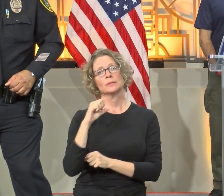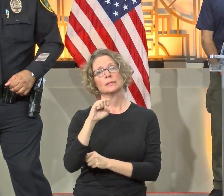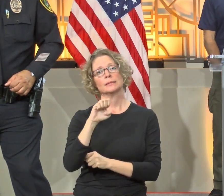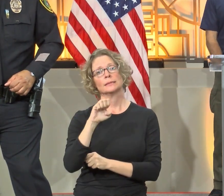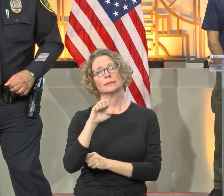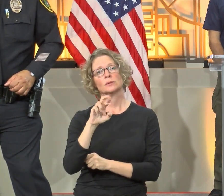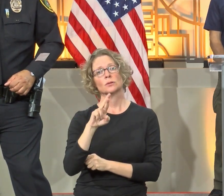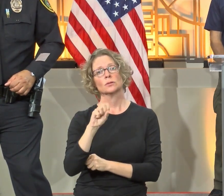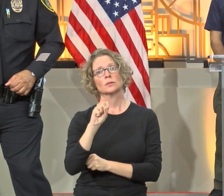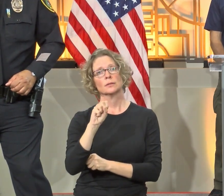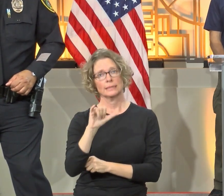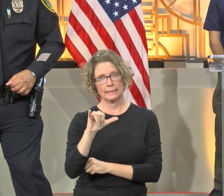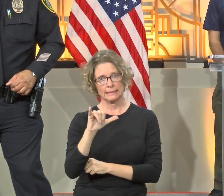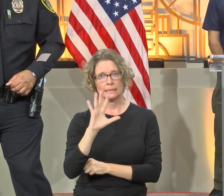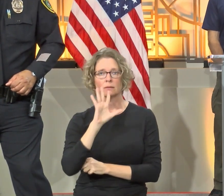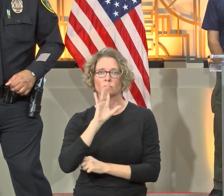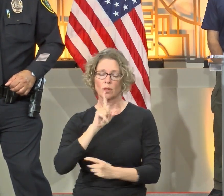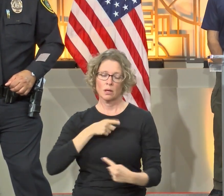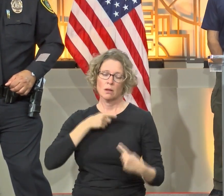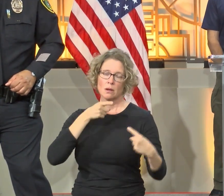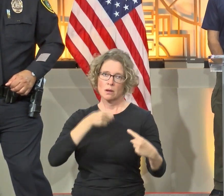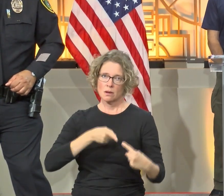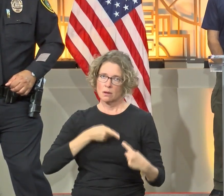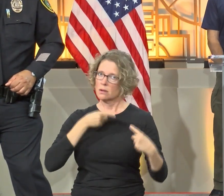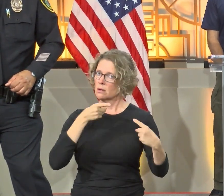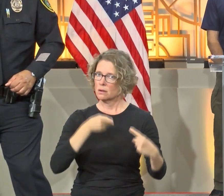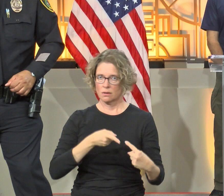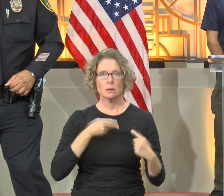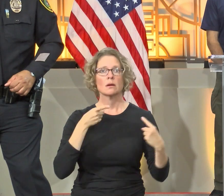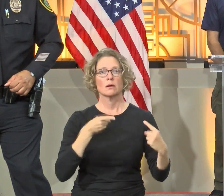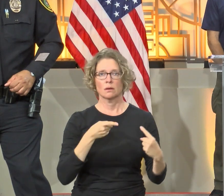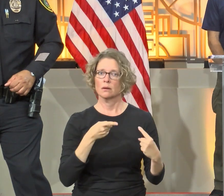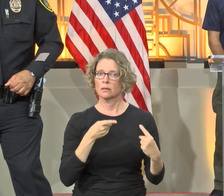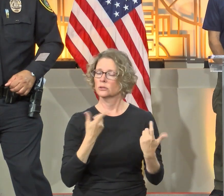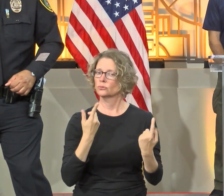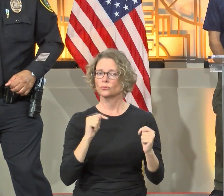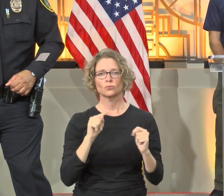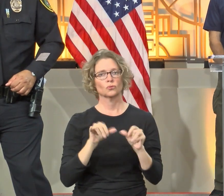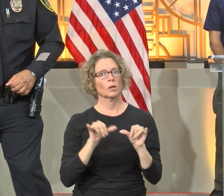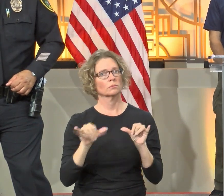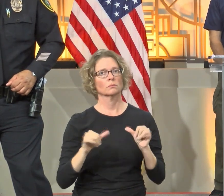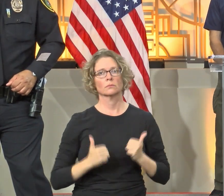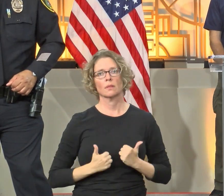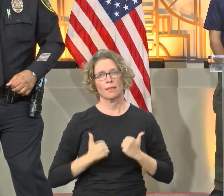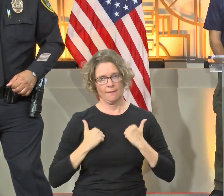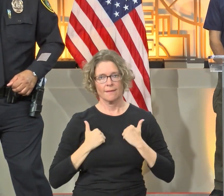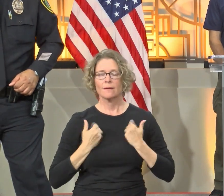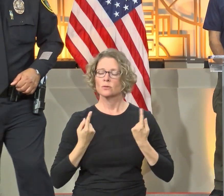is battling and fighting courageously for his life and to recover